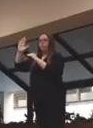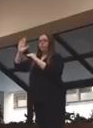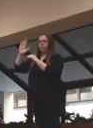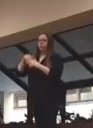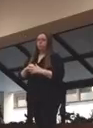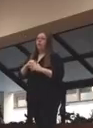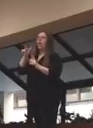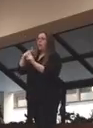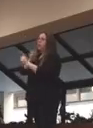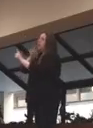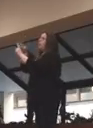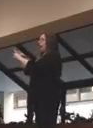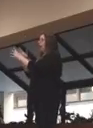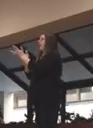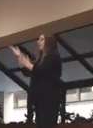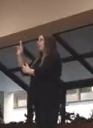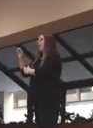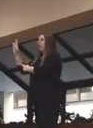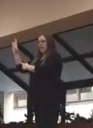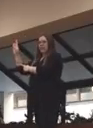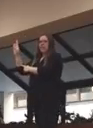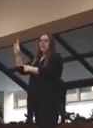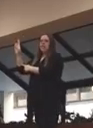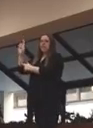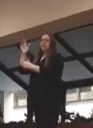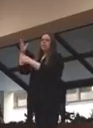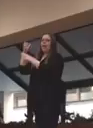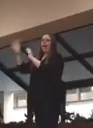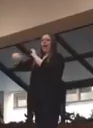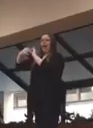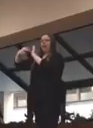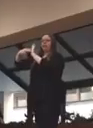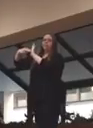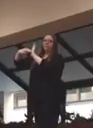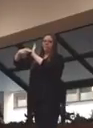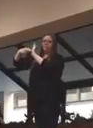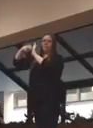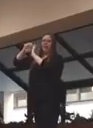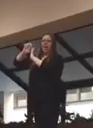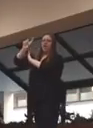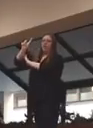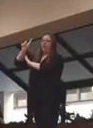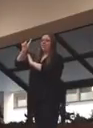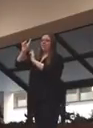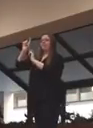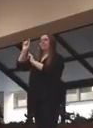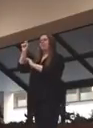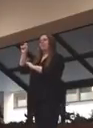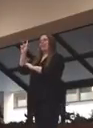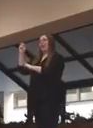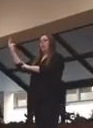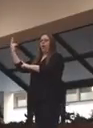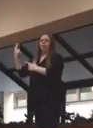or higher. And then you can apply through RID to be educationally, quote unquote, certified